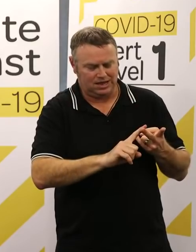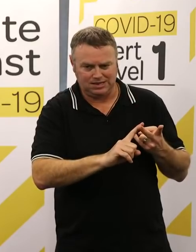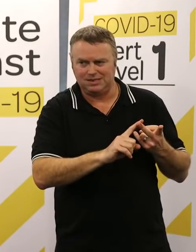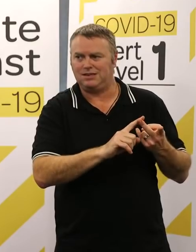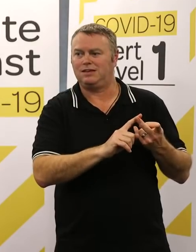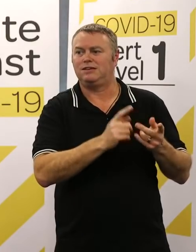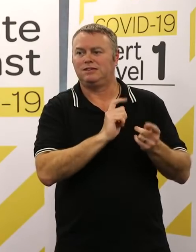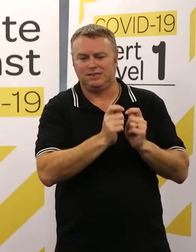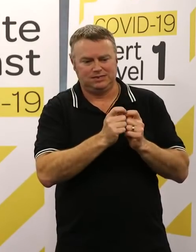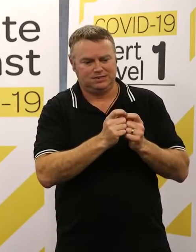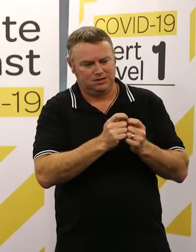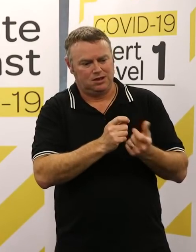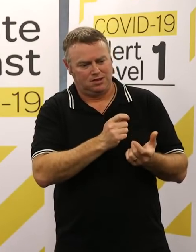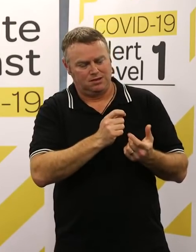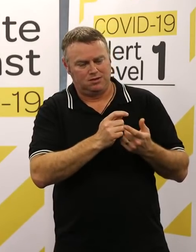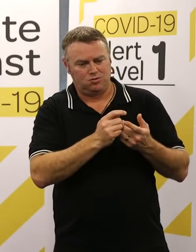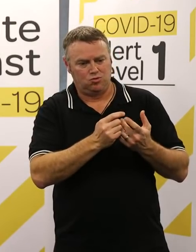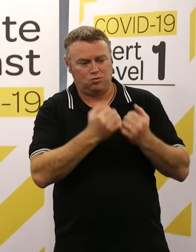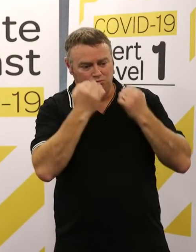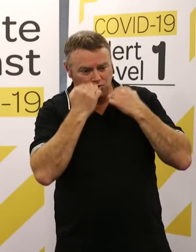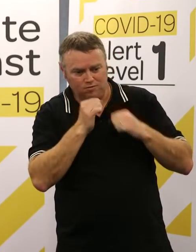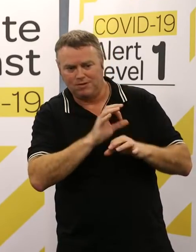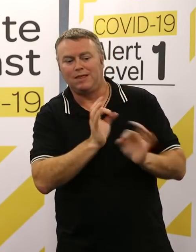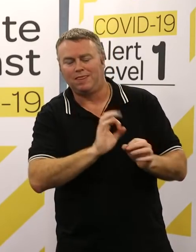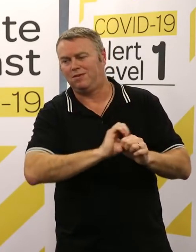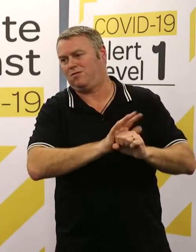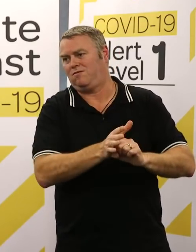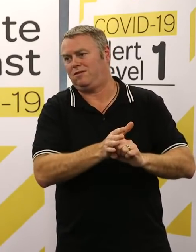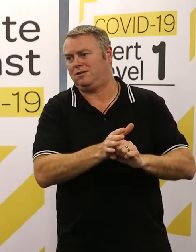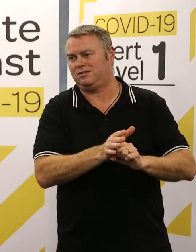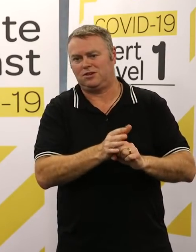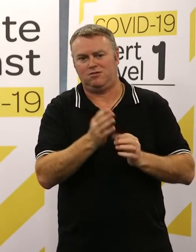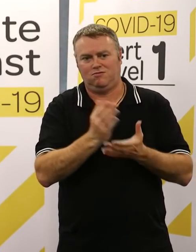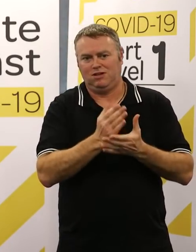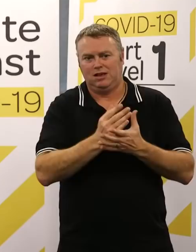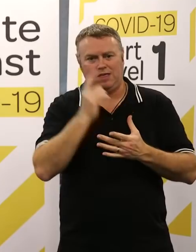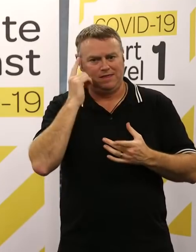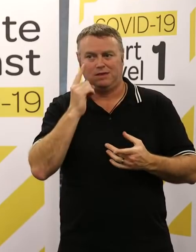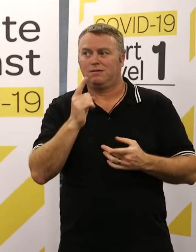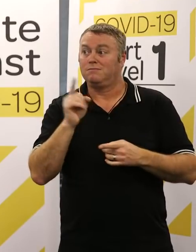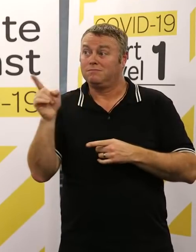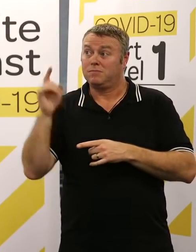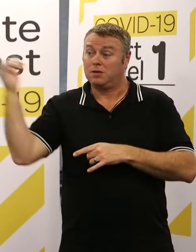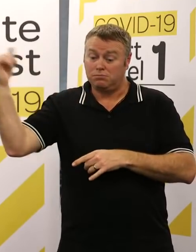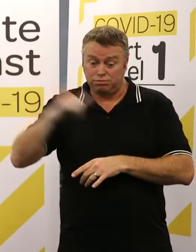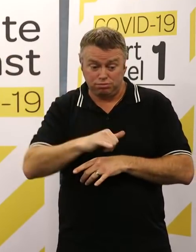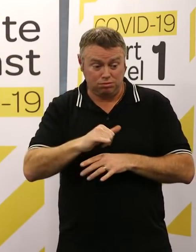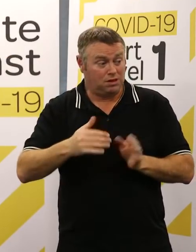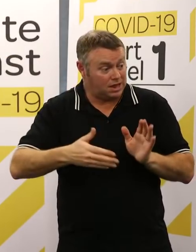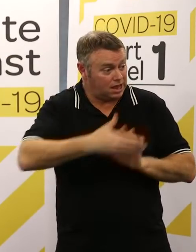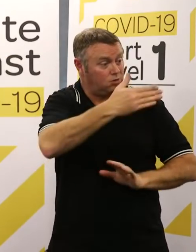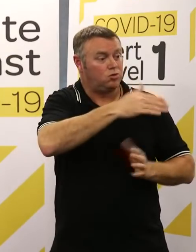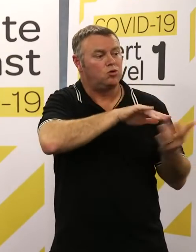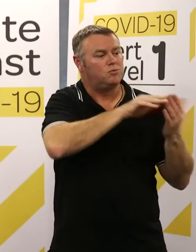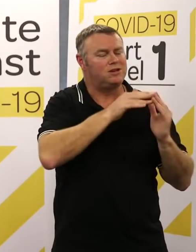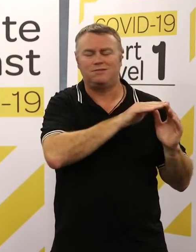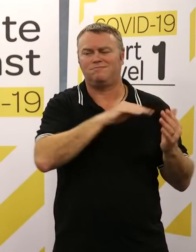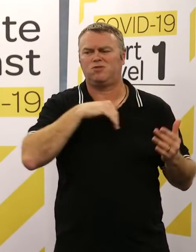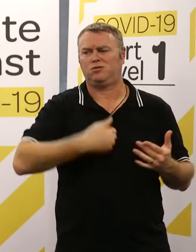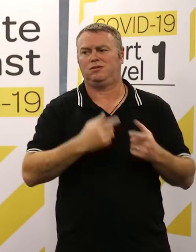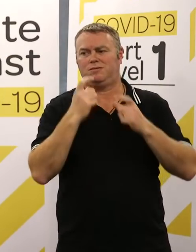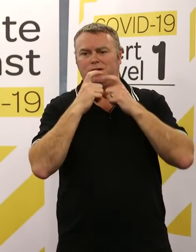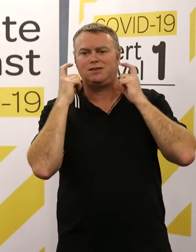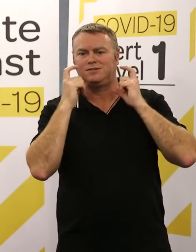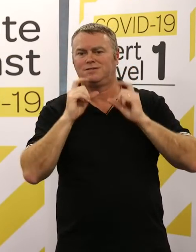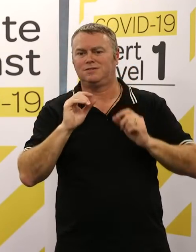coming back from Los Angeles, but I don't think there's any reason why they would need to be wearing masks around the community. On the to go back to the contact tracing